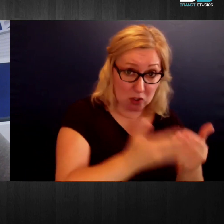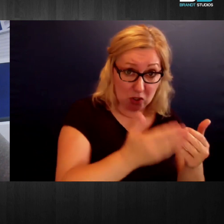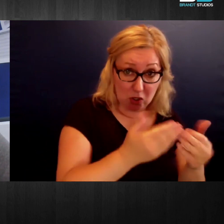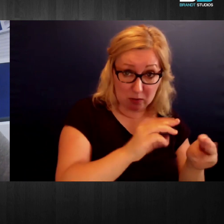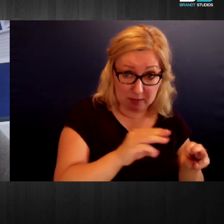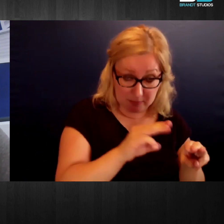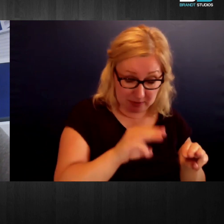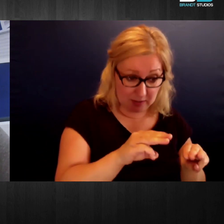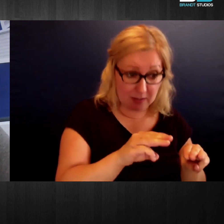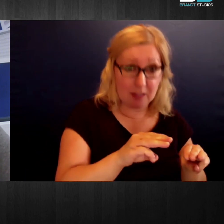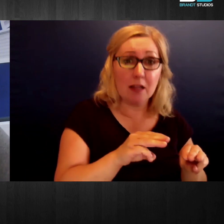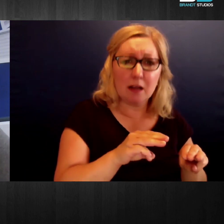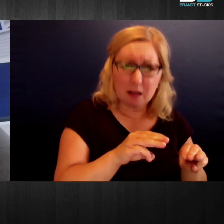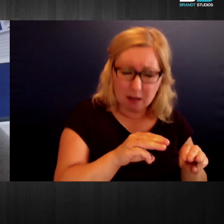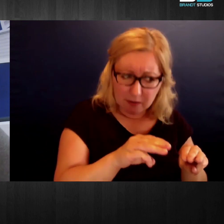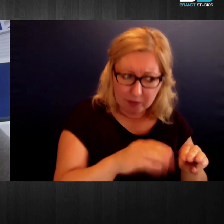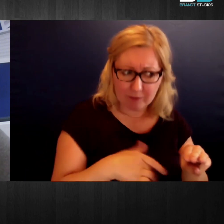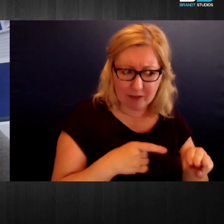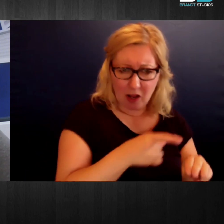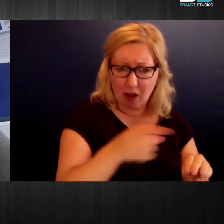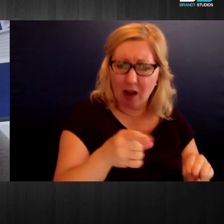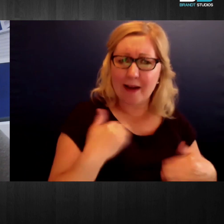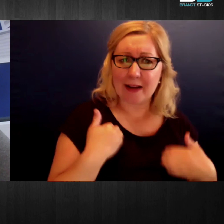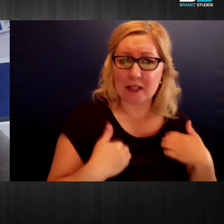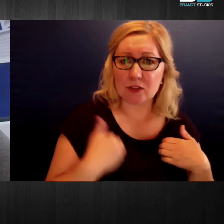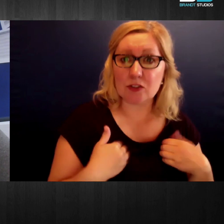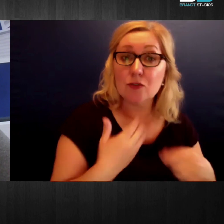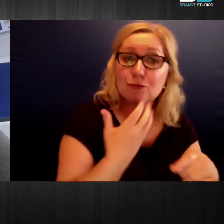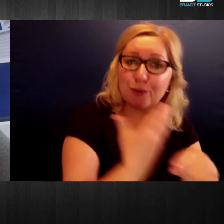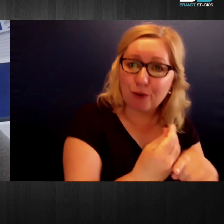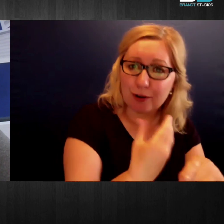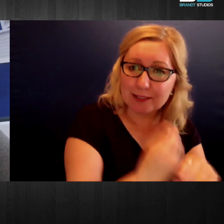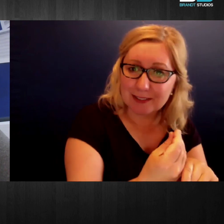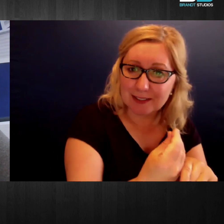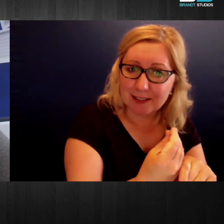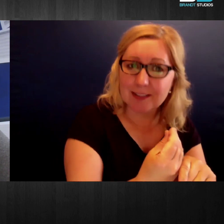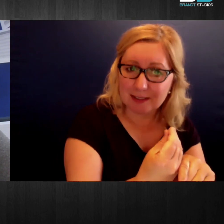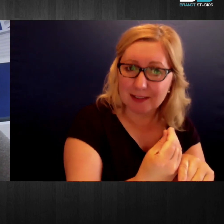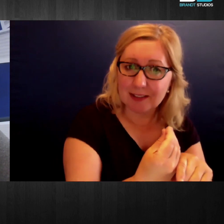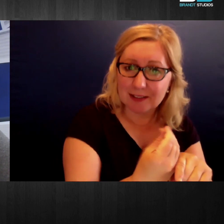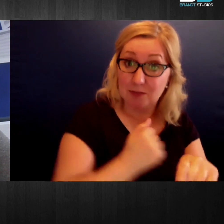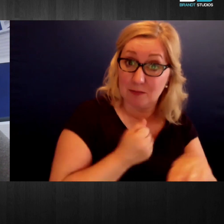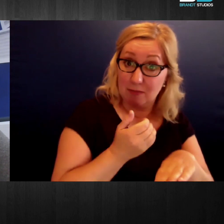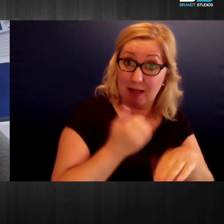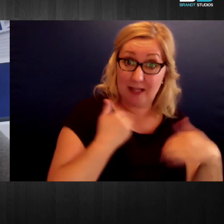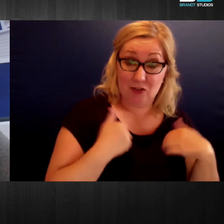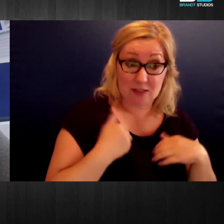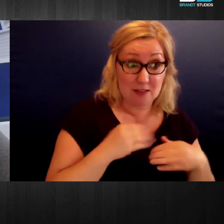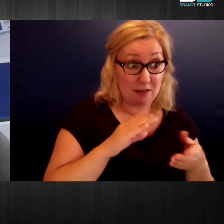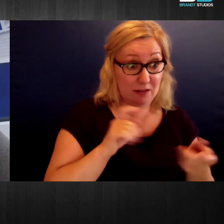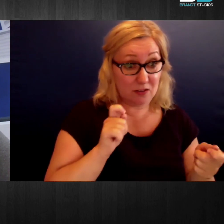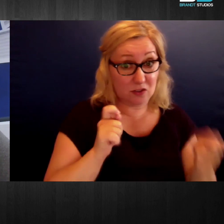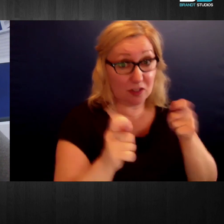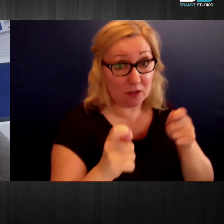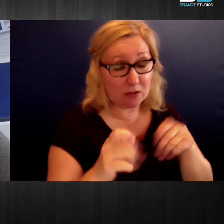that. So I was very fortunate then in recent years, or